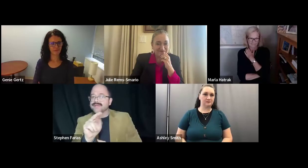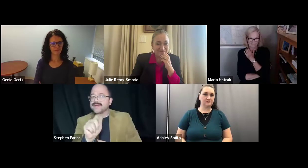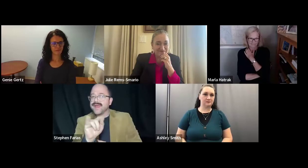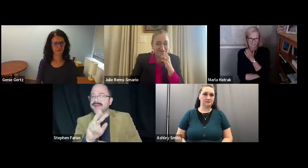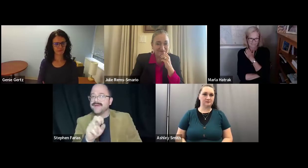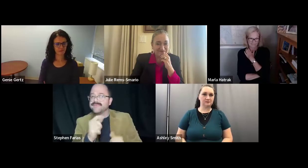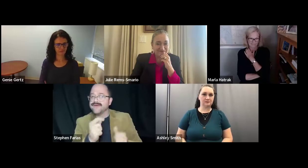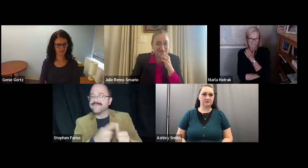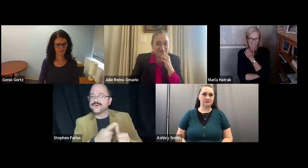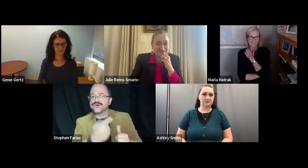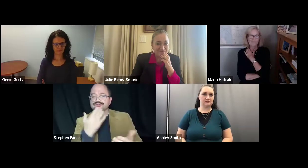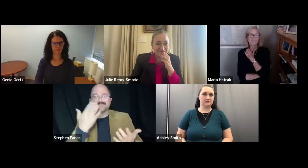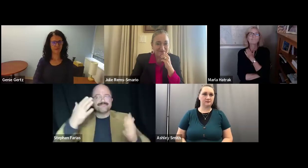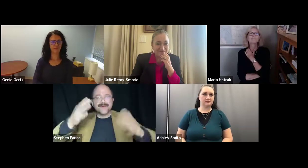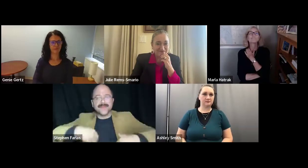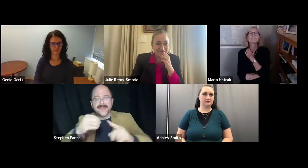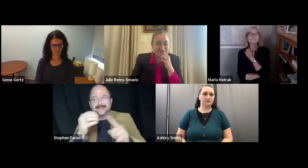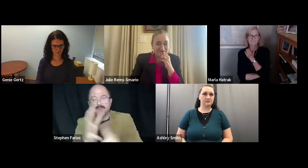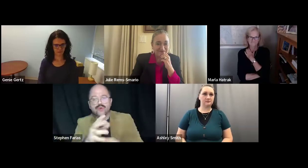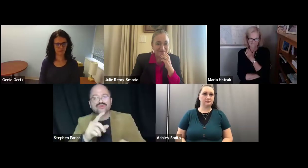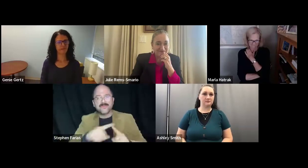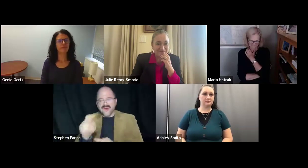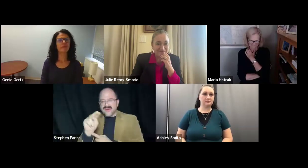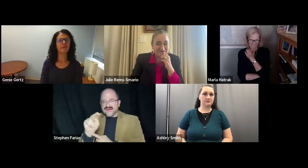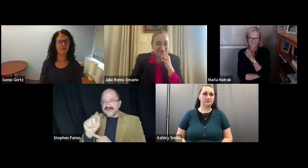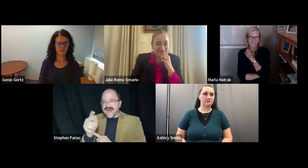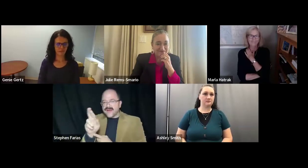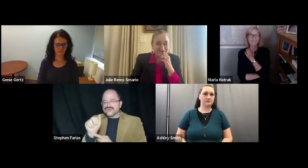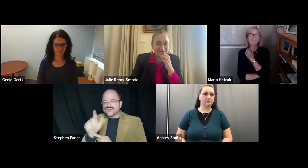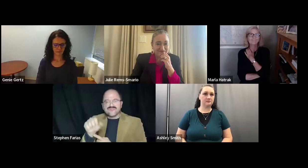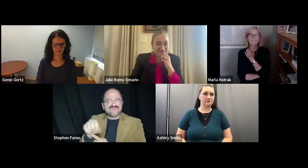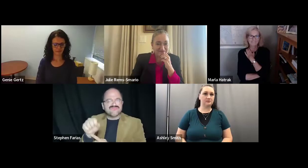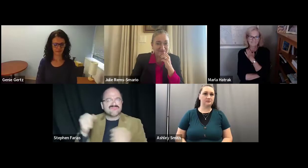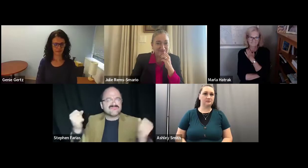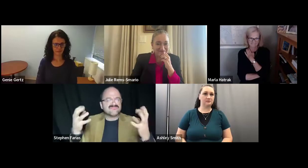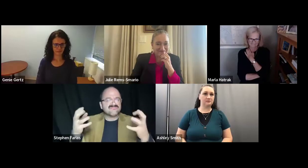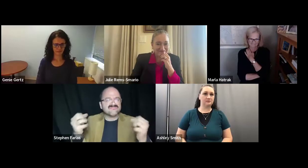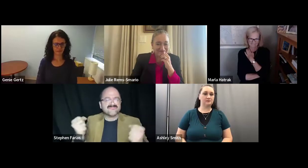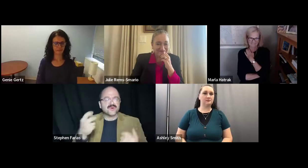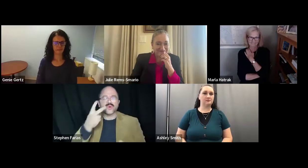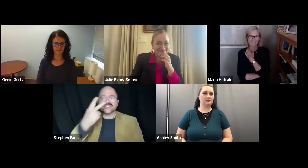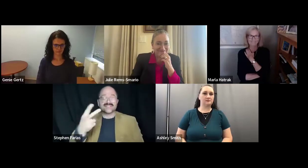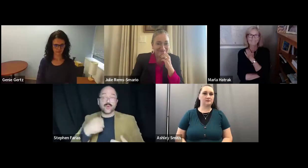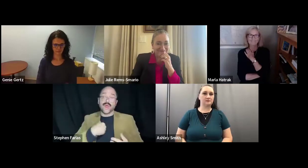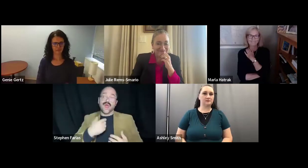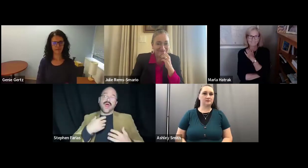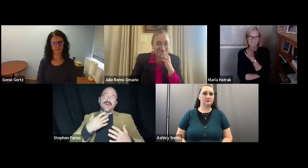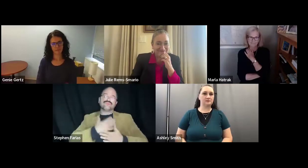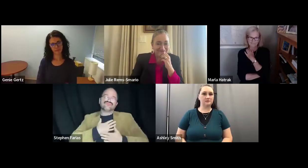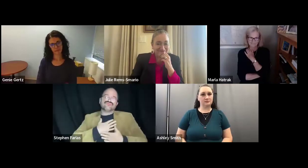for them, even for students who might not have native exposure or initial exposure at the beginning of their life. We